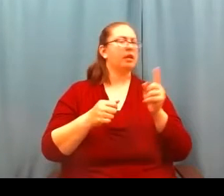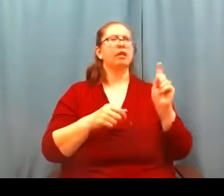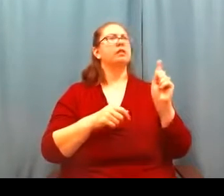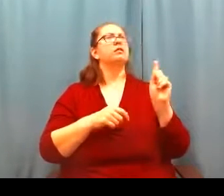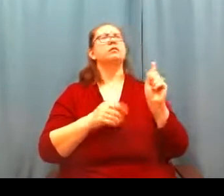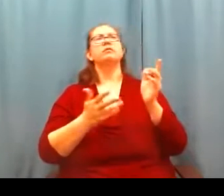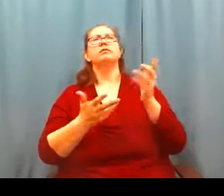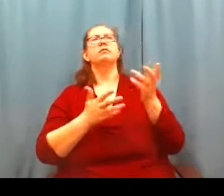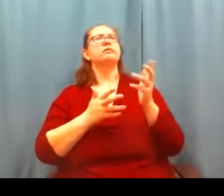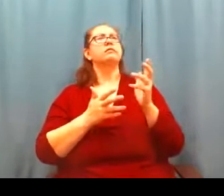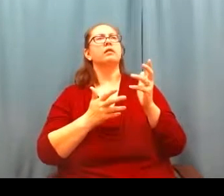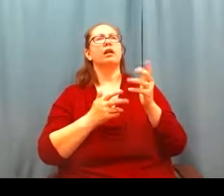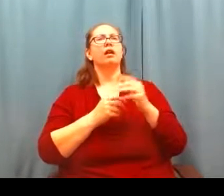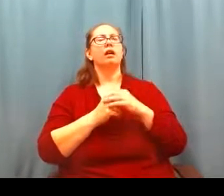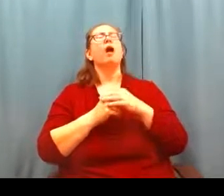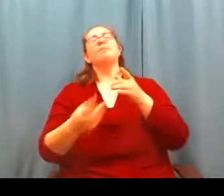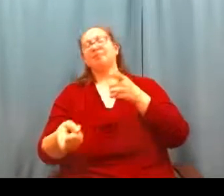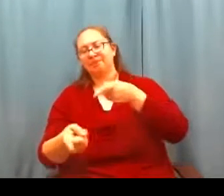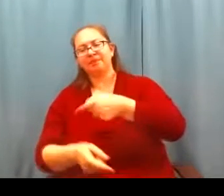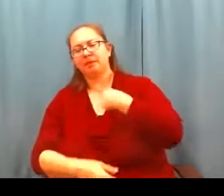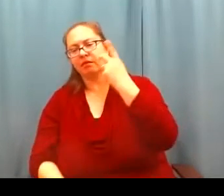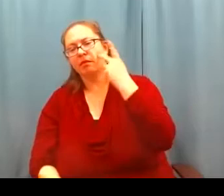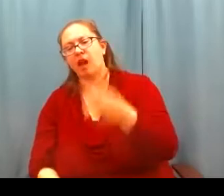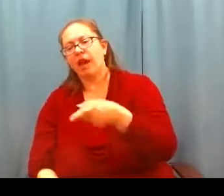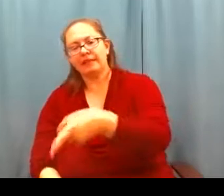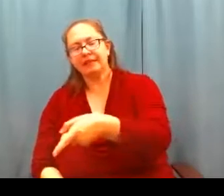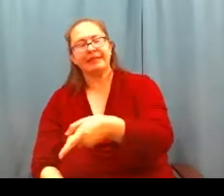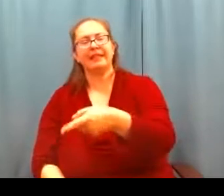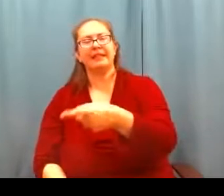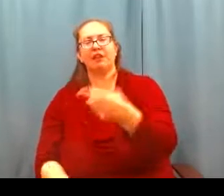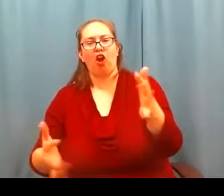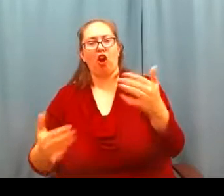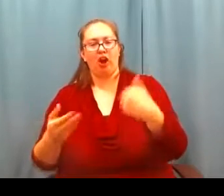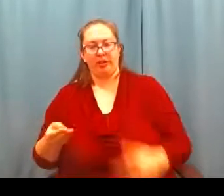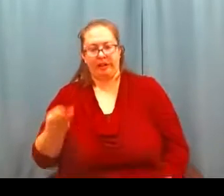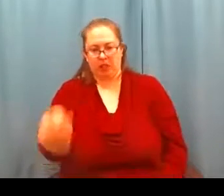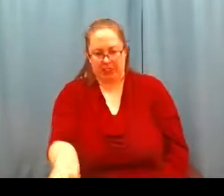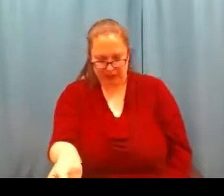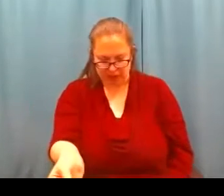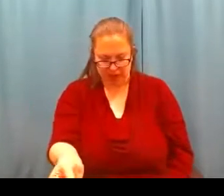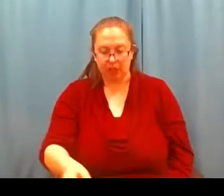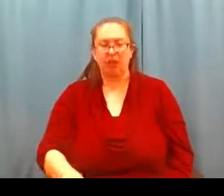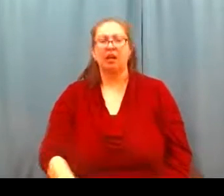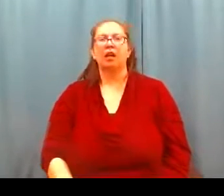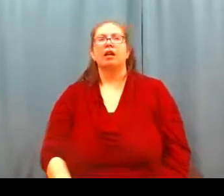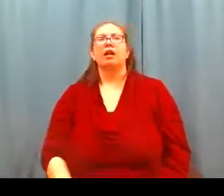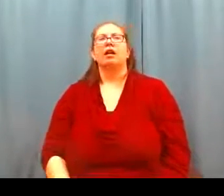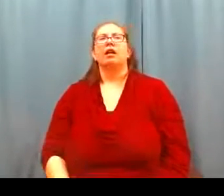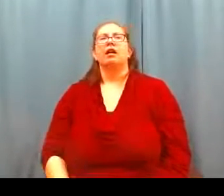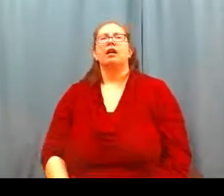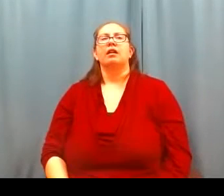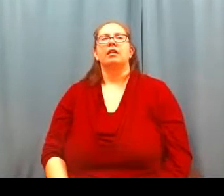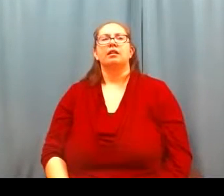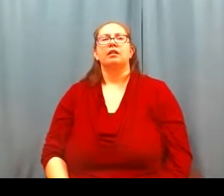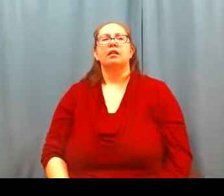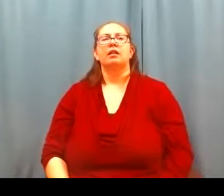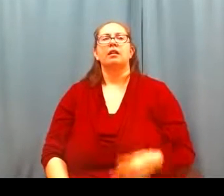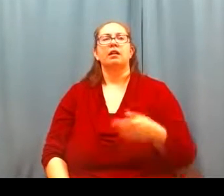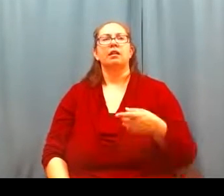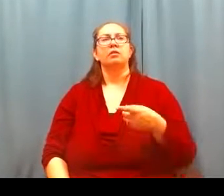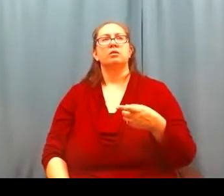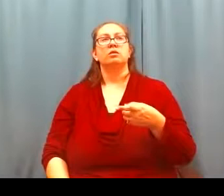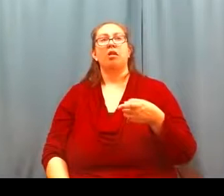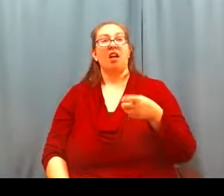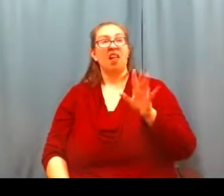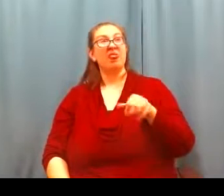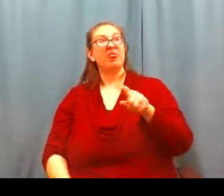Well, here it is. I already had it over here. So this is all